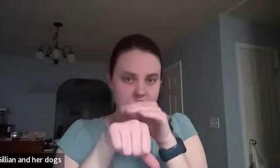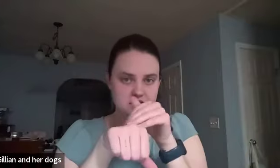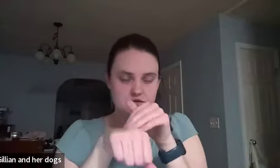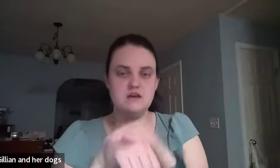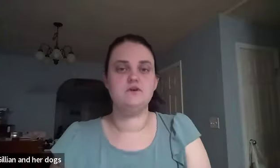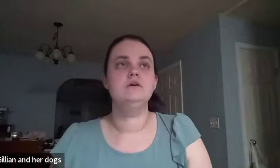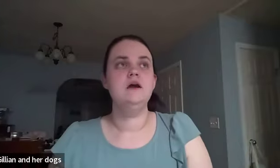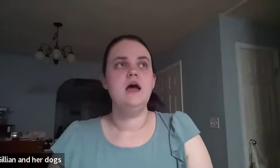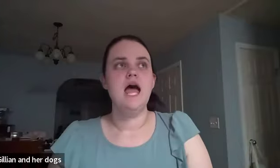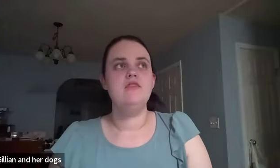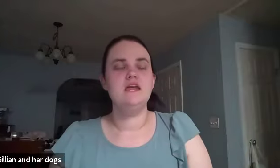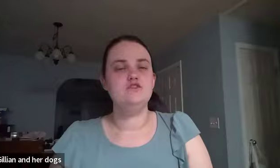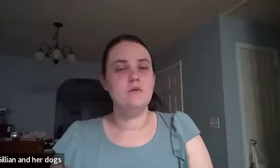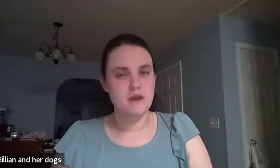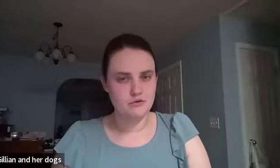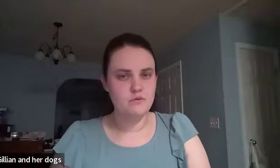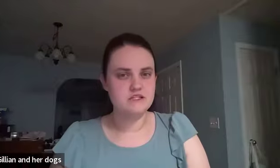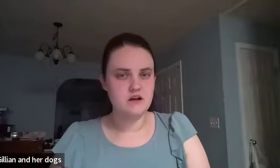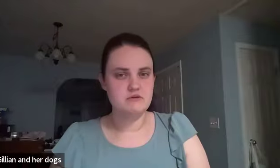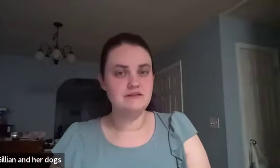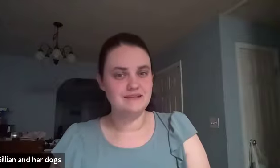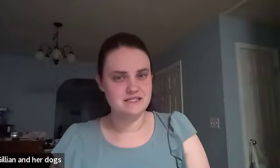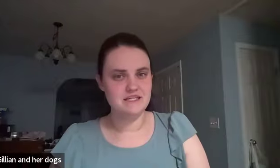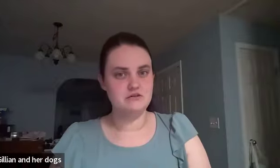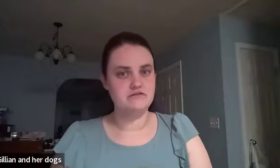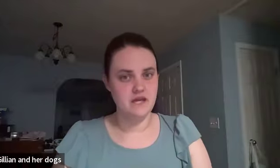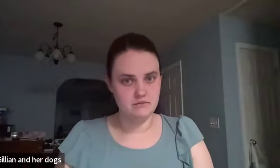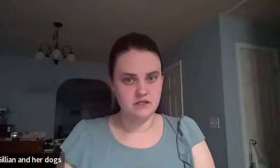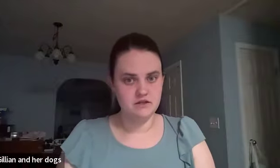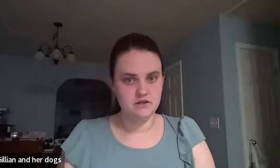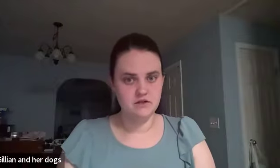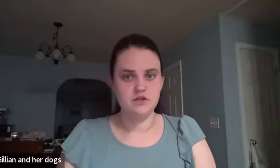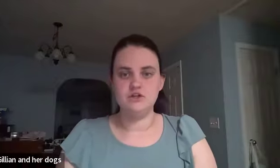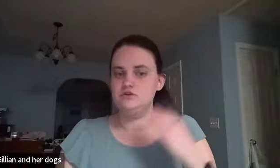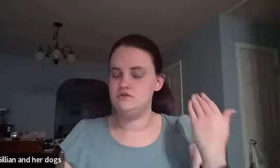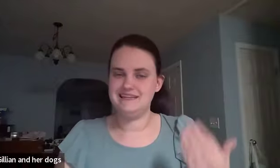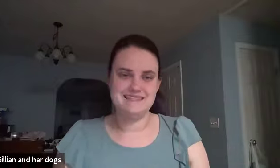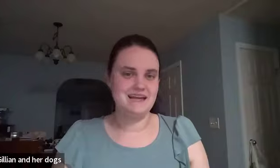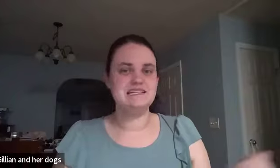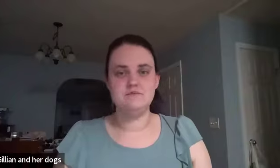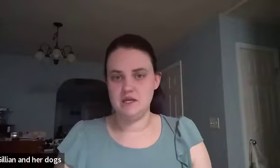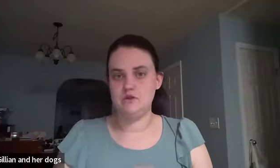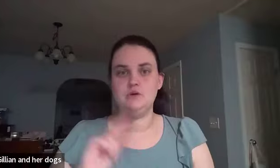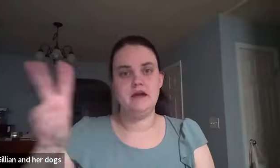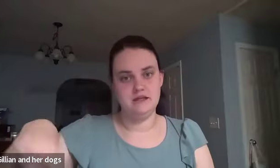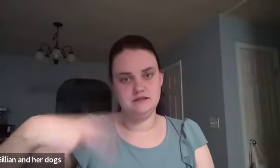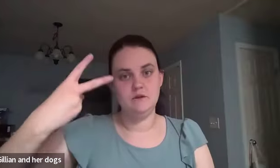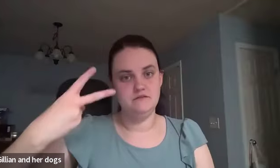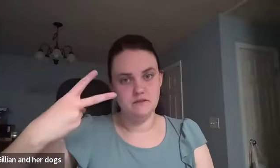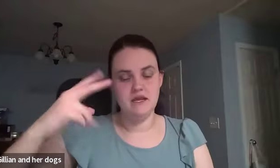2 pets, whichever. And then if you remember when we talked about listing your family, You do the exact same thing with your pets. So like for me,